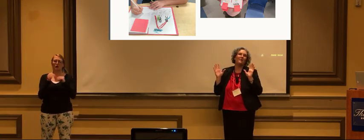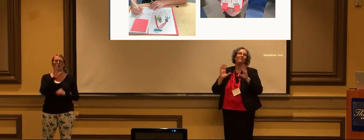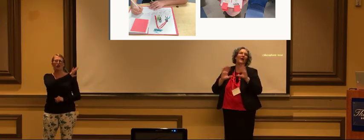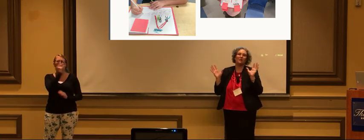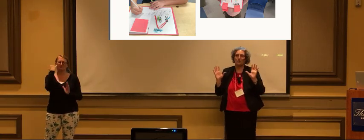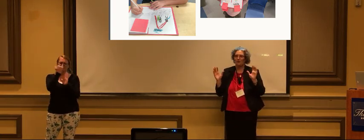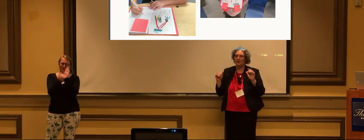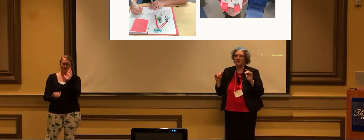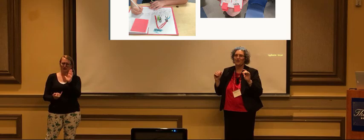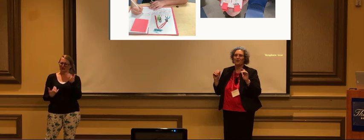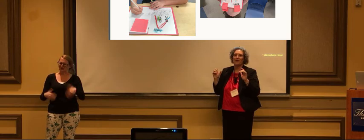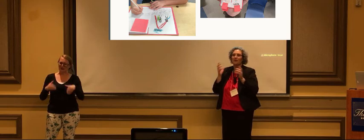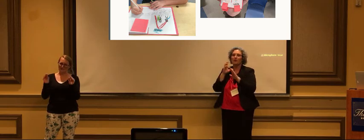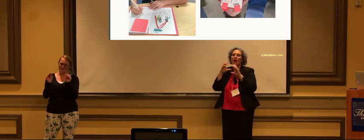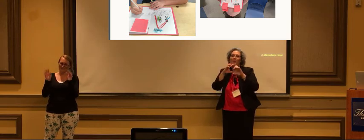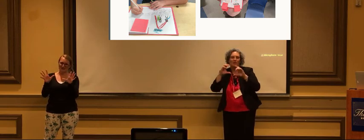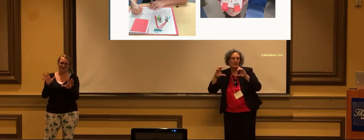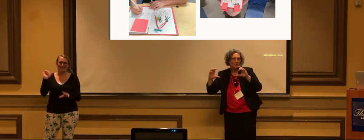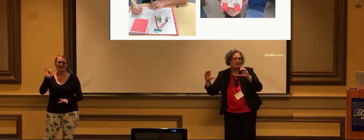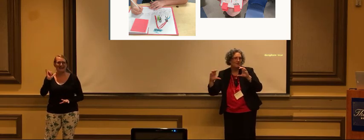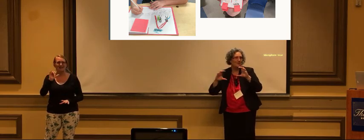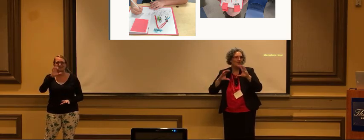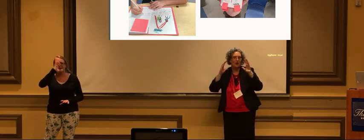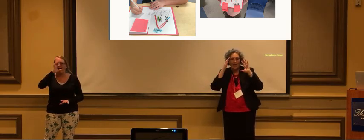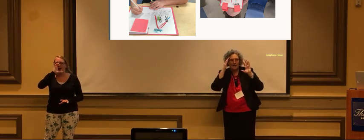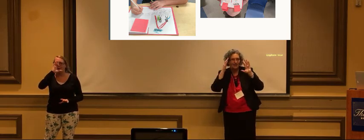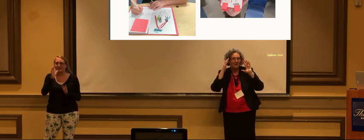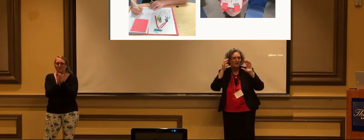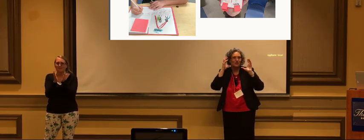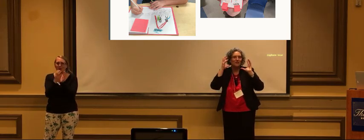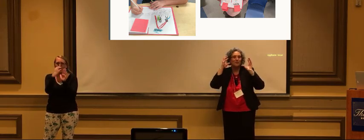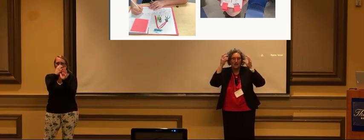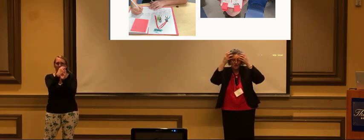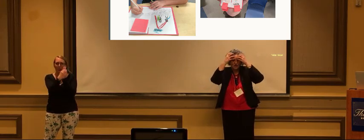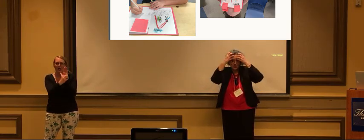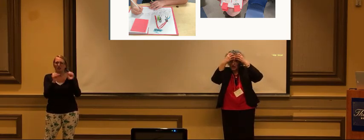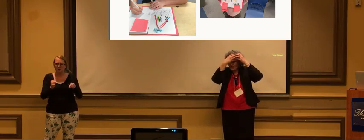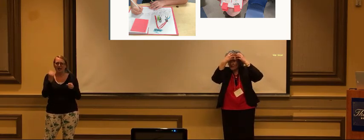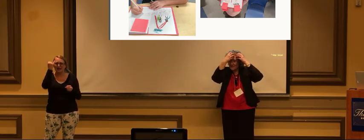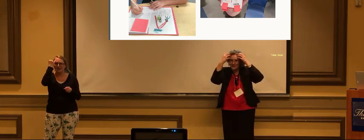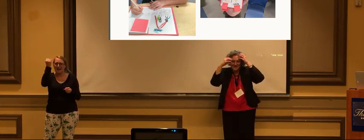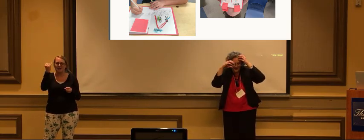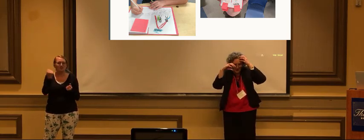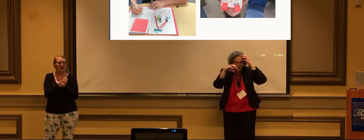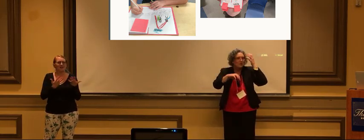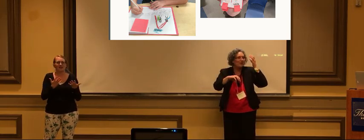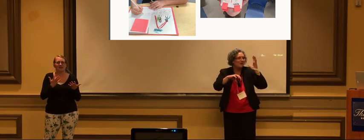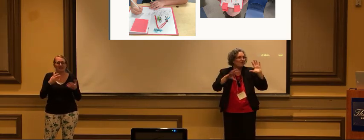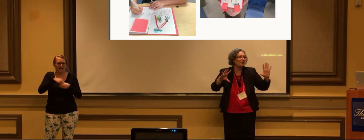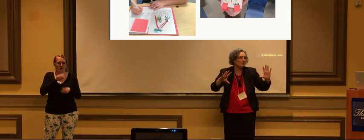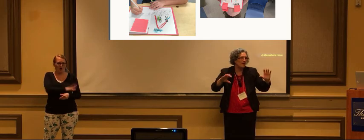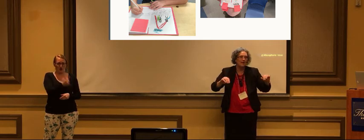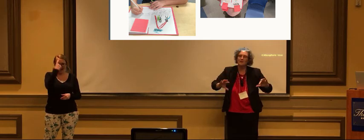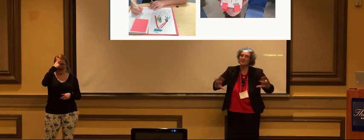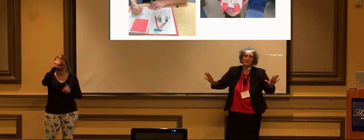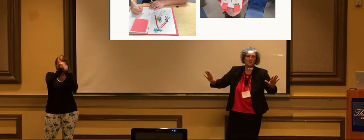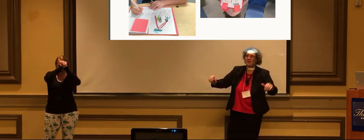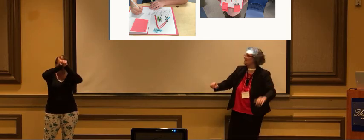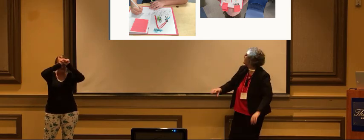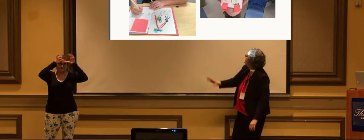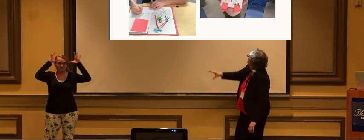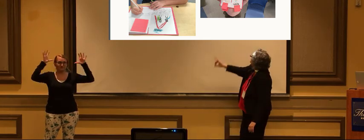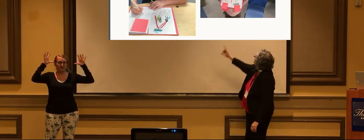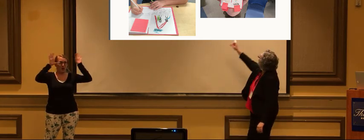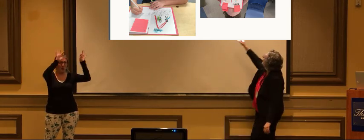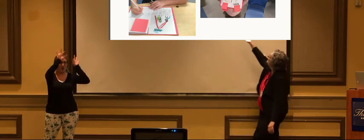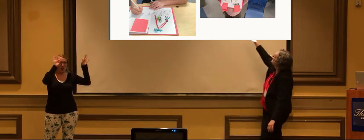just magical. They were like little comic strips in her head. You could just imagine. She took everything that was out there and put it there visually. It was